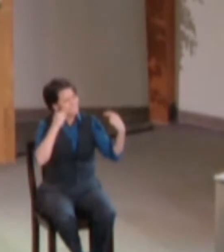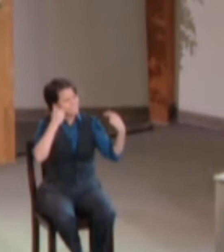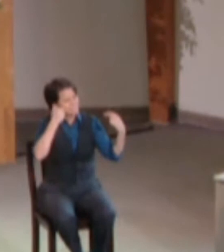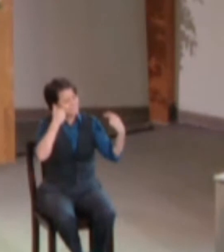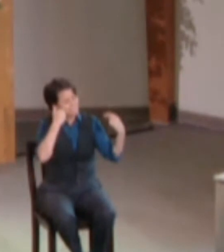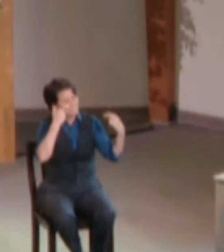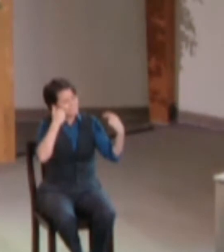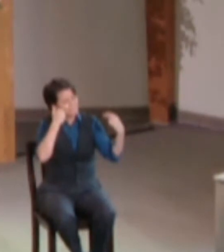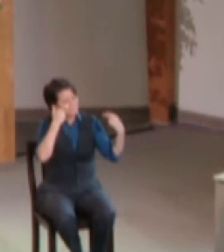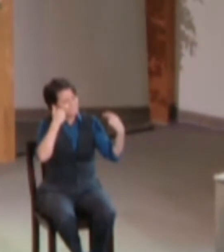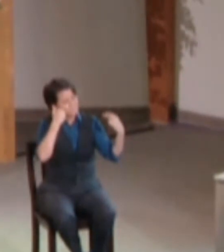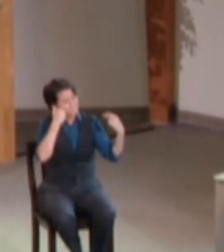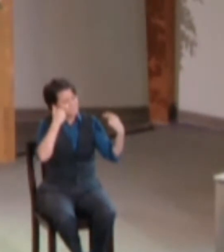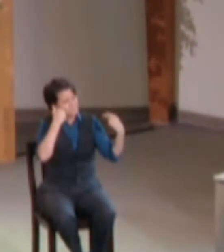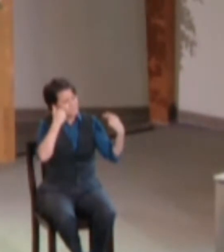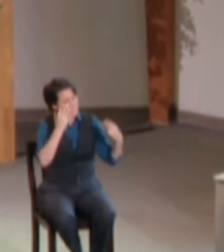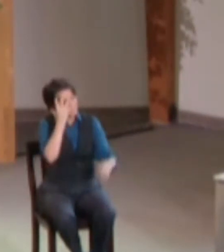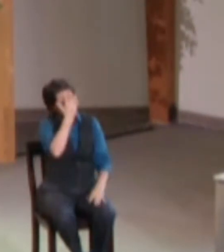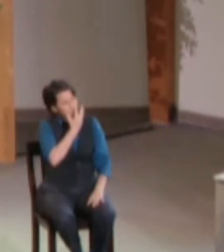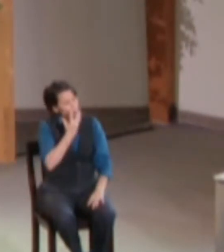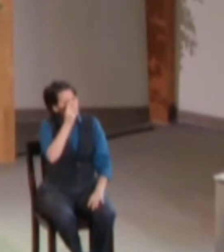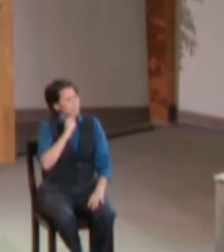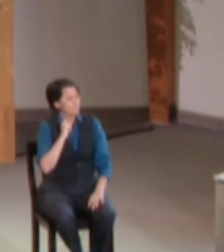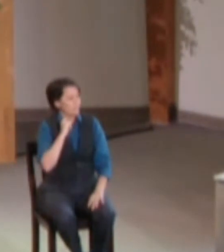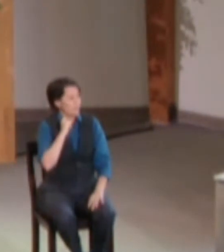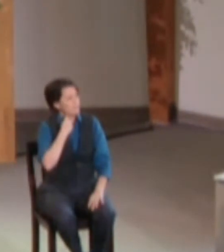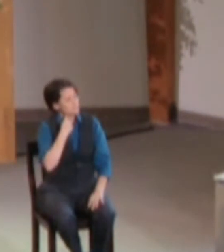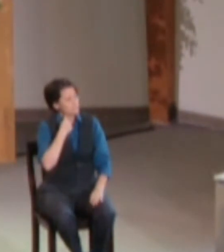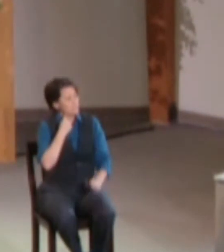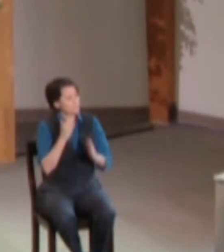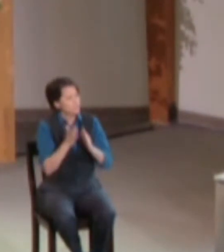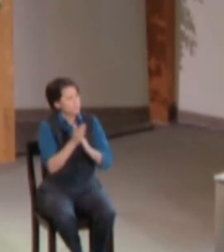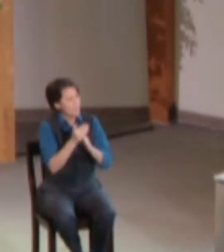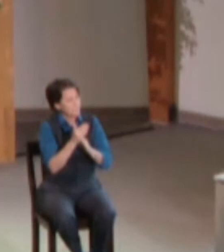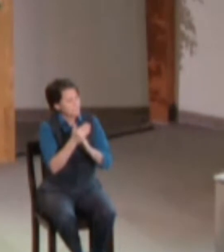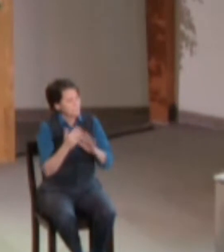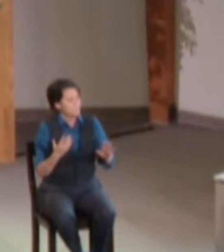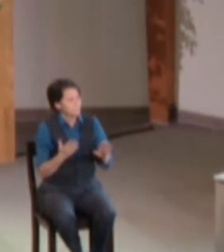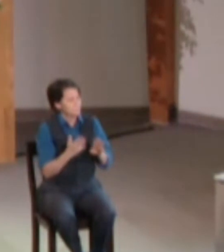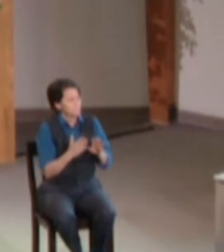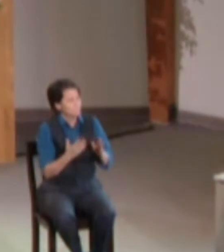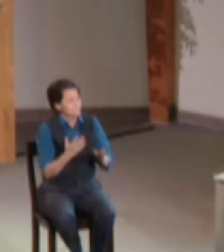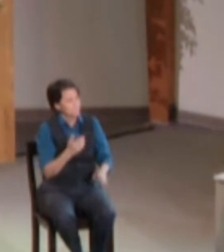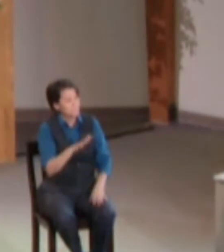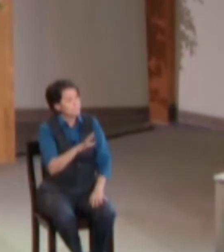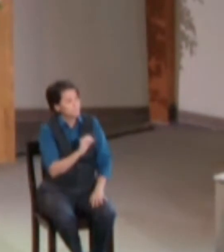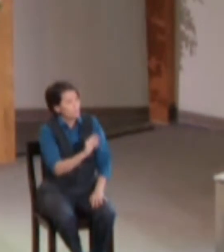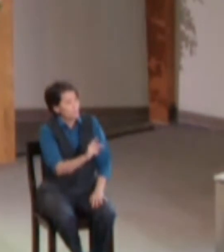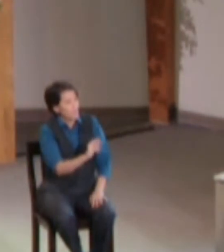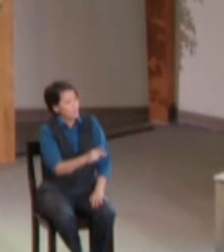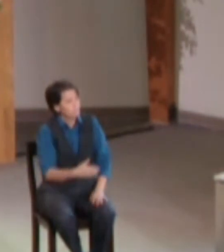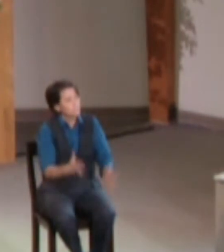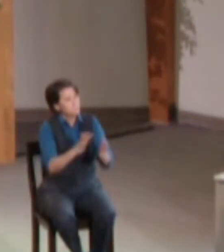And in this beautiful Jamaican accent says, it's okay. It's okay.